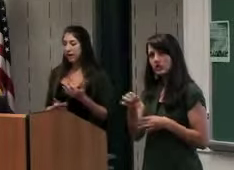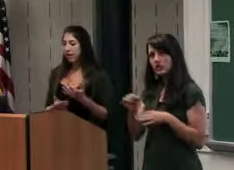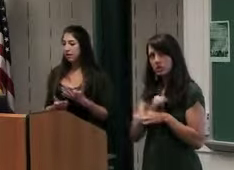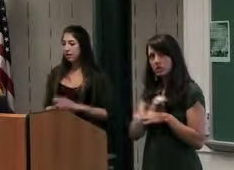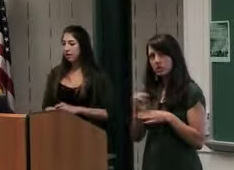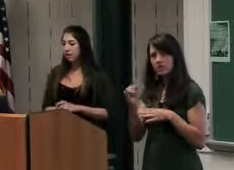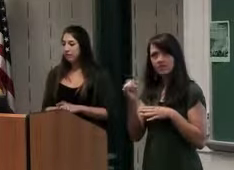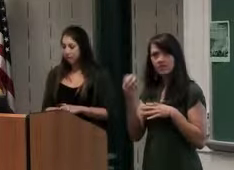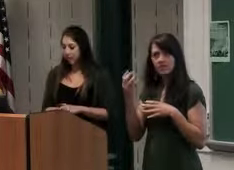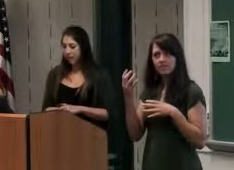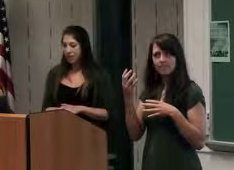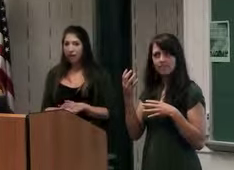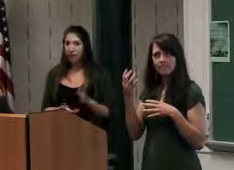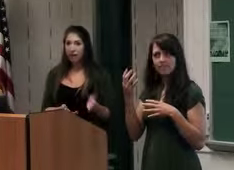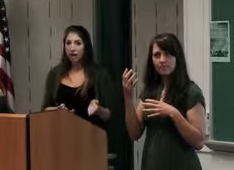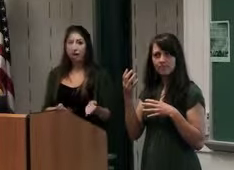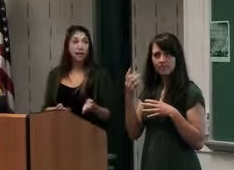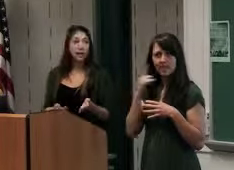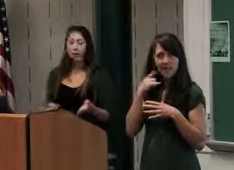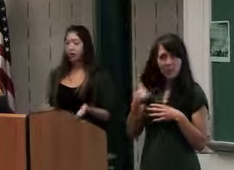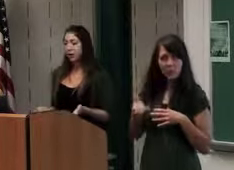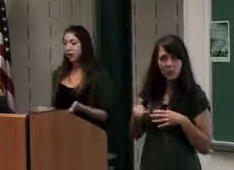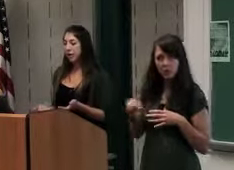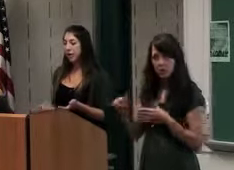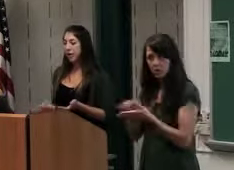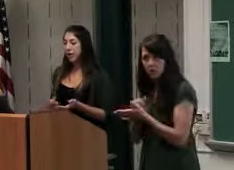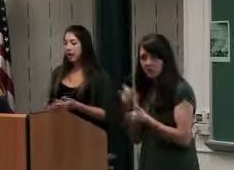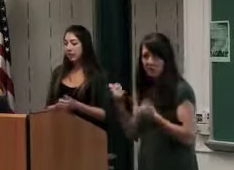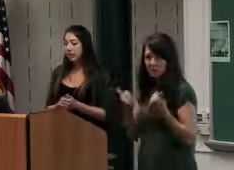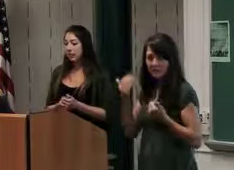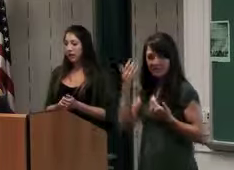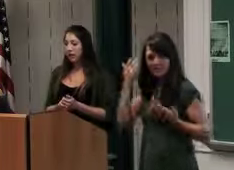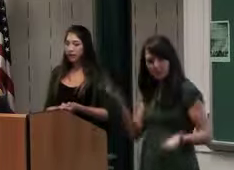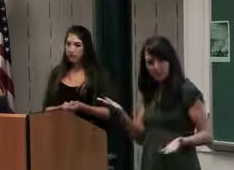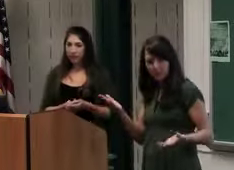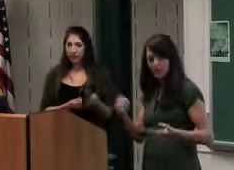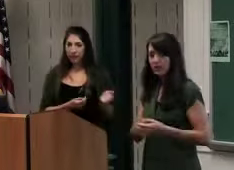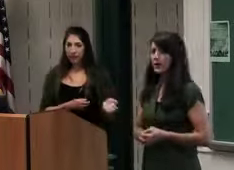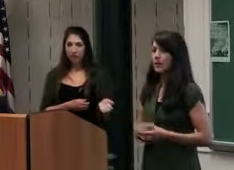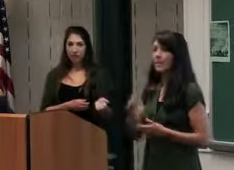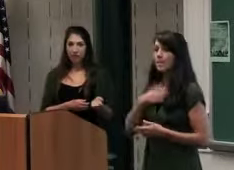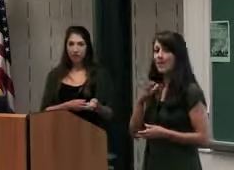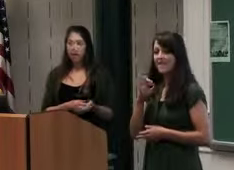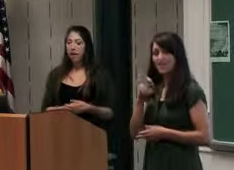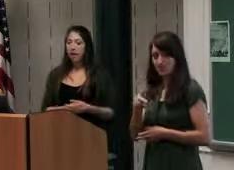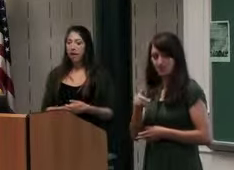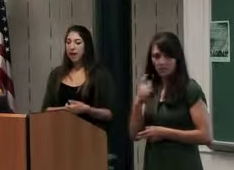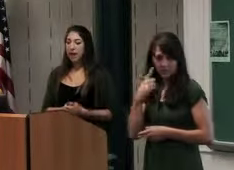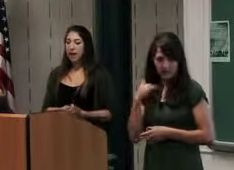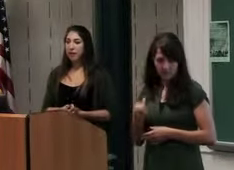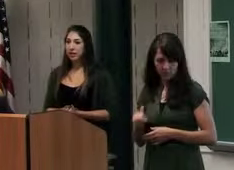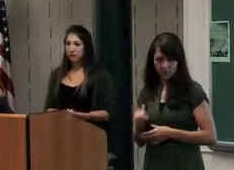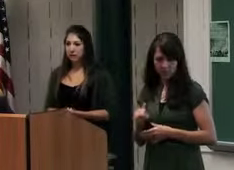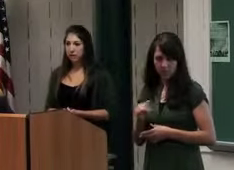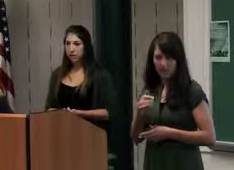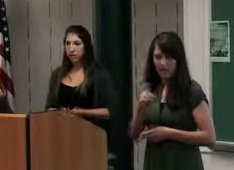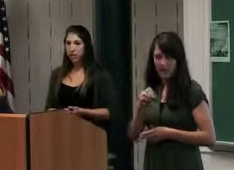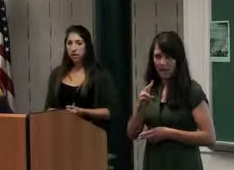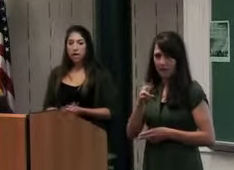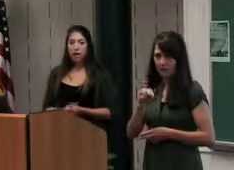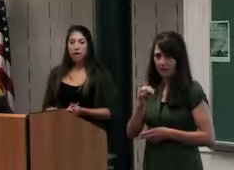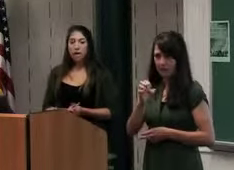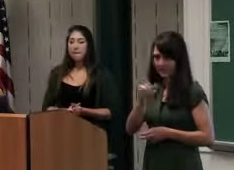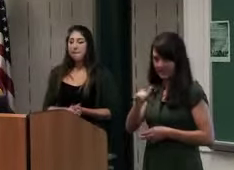my internship in California or New York. I was doing a field fair in California at Downey High